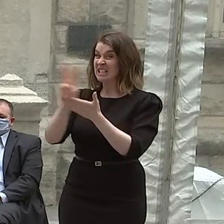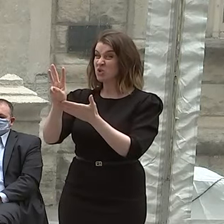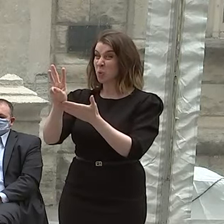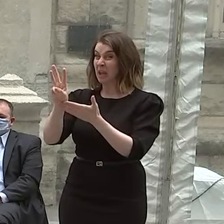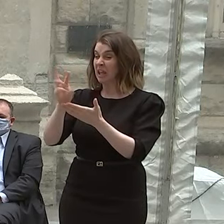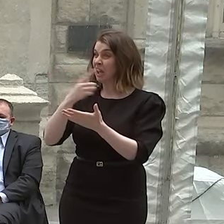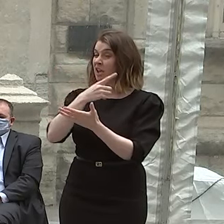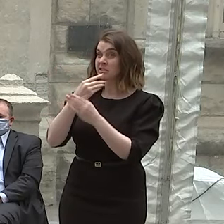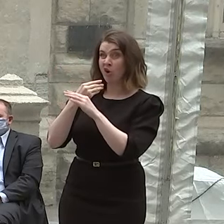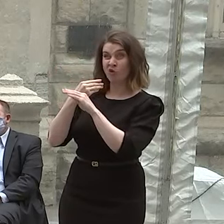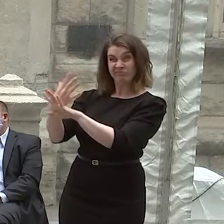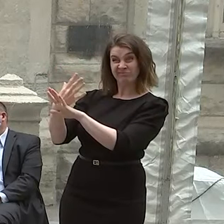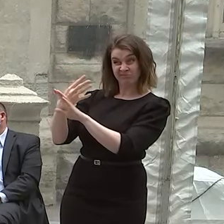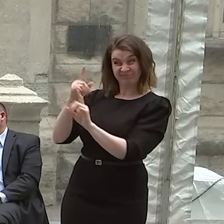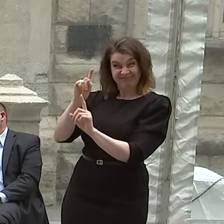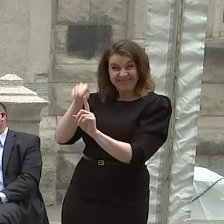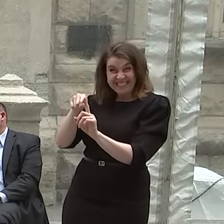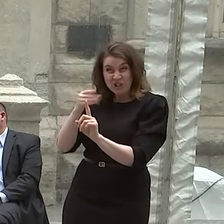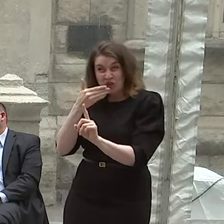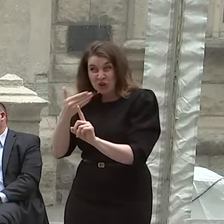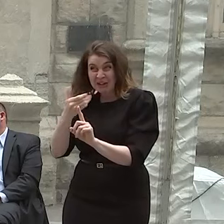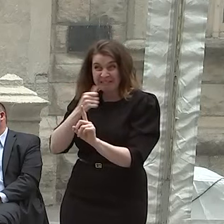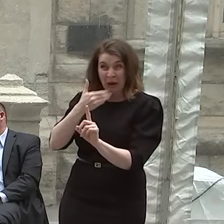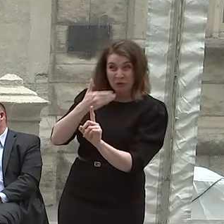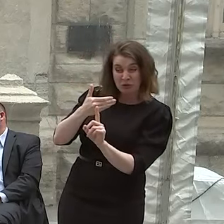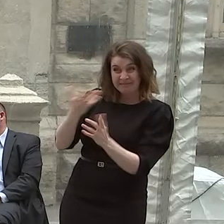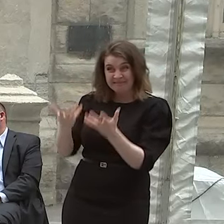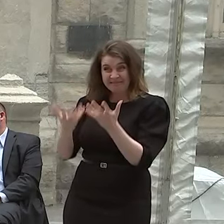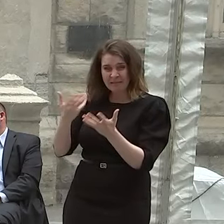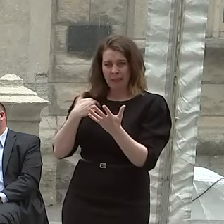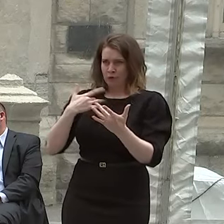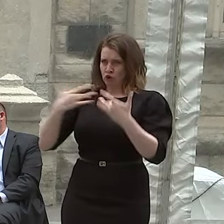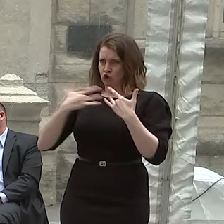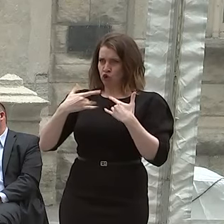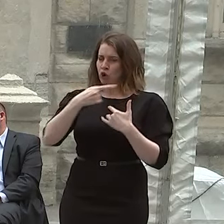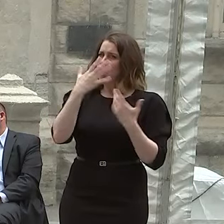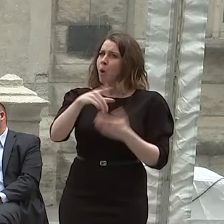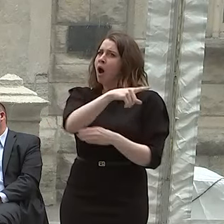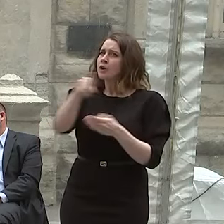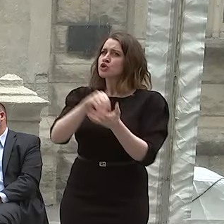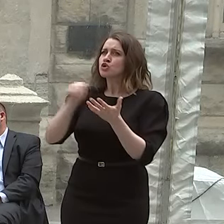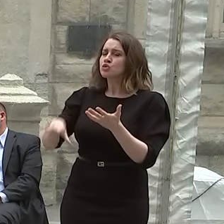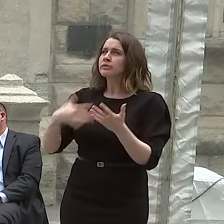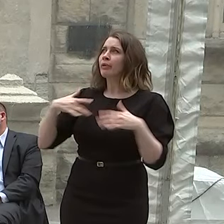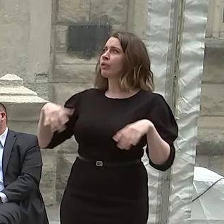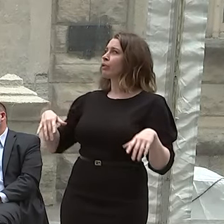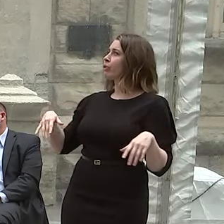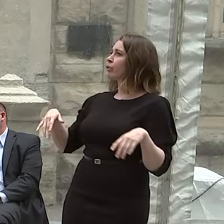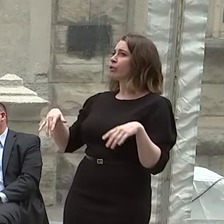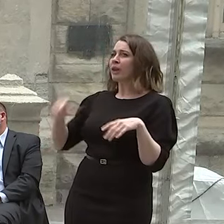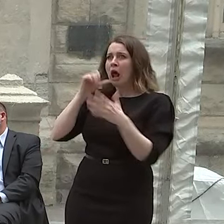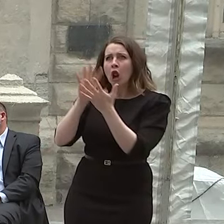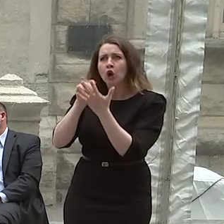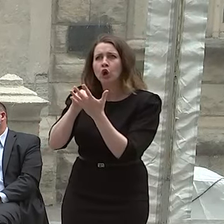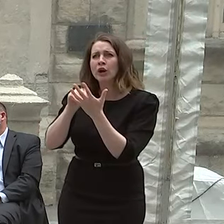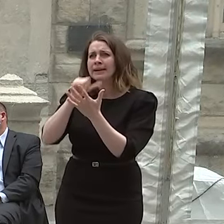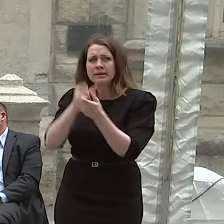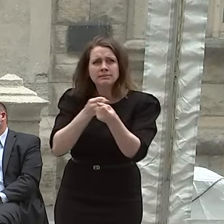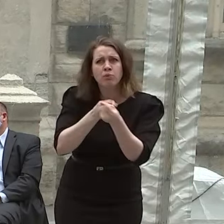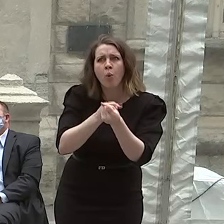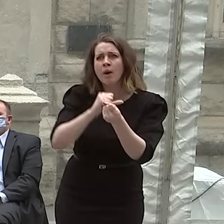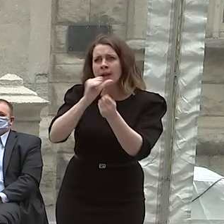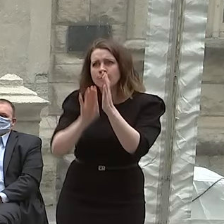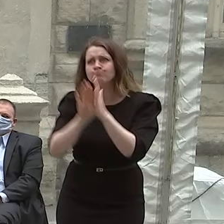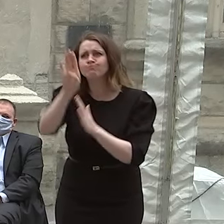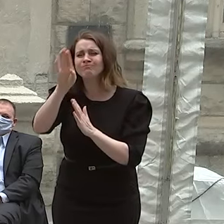June when school officially ends. What happens during the summer? We always worry about the summer slump, particularly worried about that